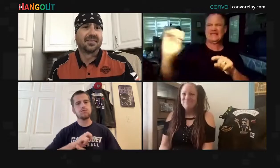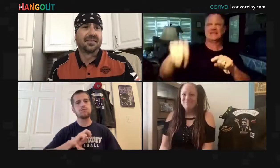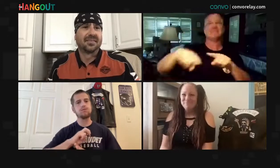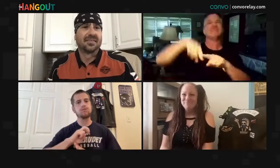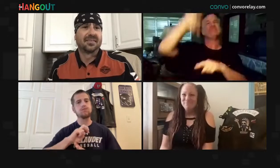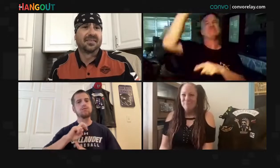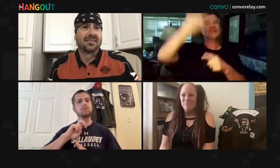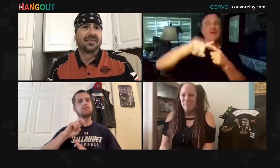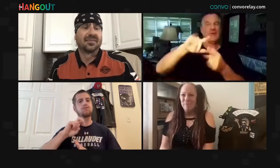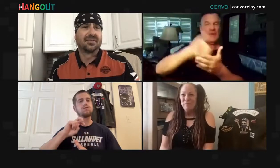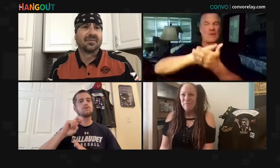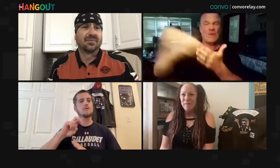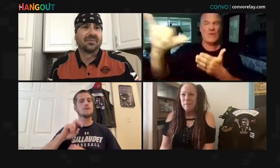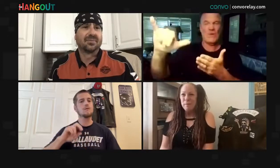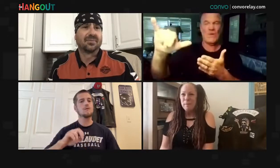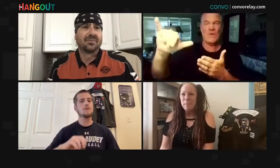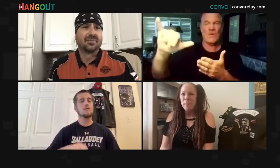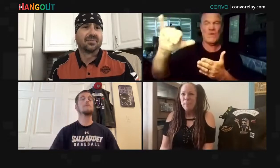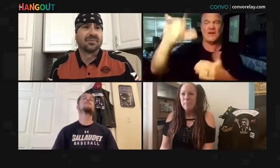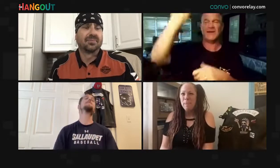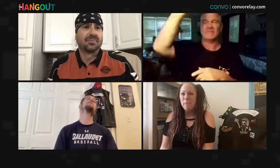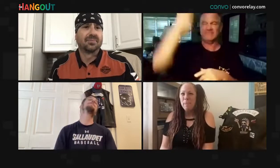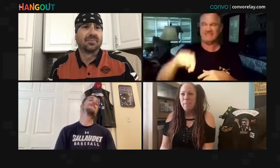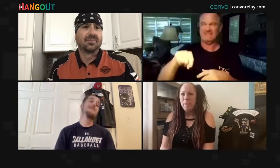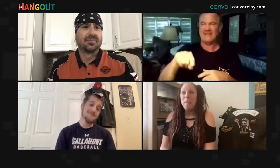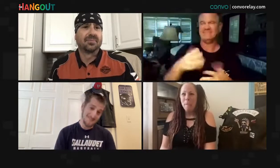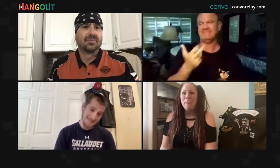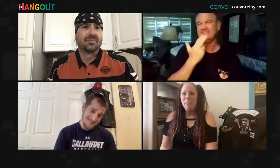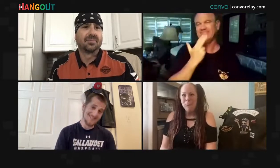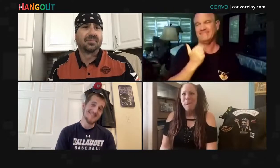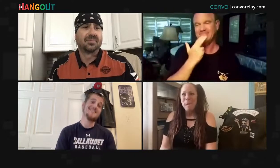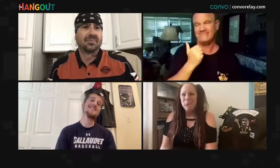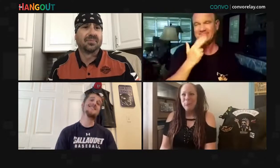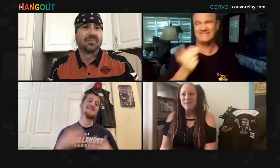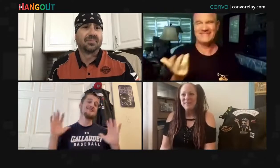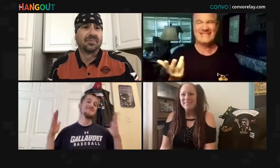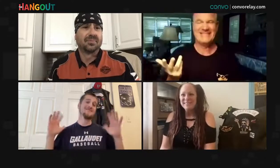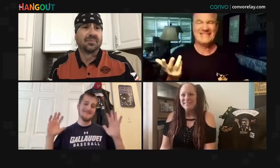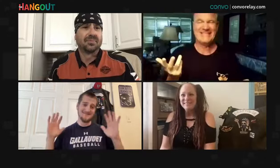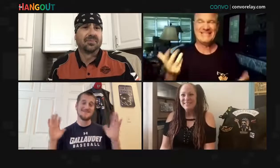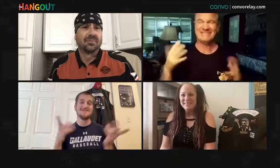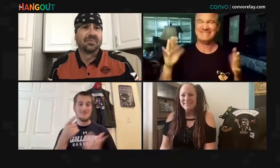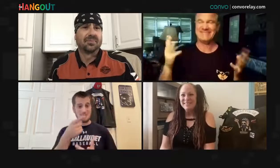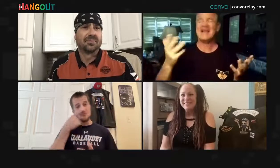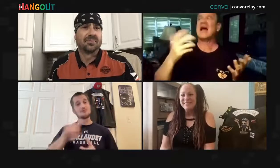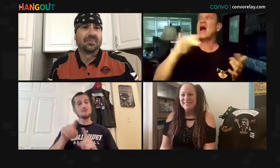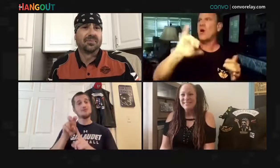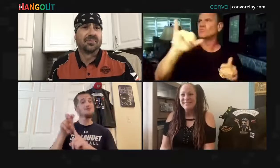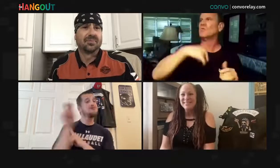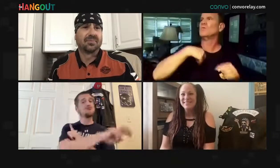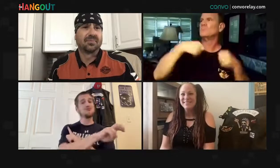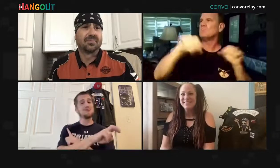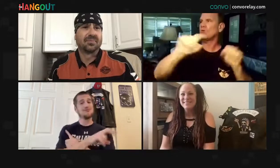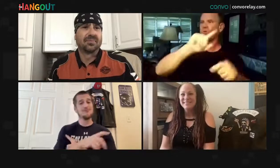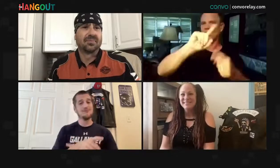JD here, what's your farthest trip? Oh, I'd say I've been on the East Coast, so I went up to New York and then just back down. That's pretty much it.